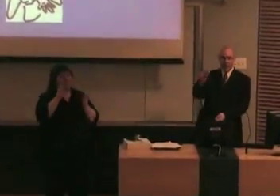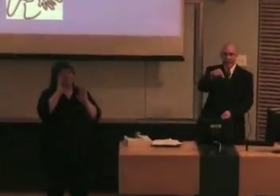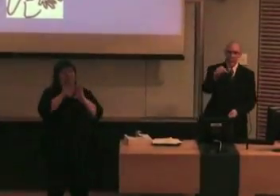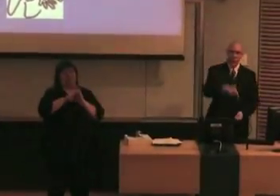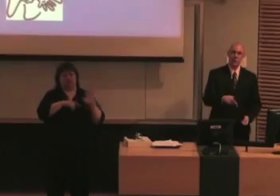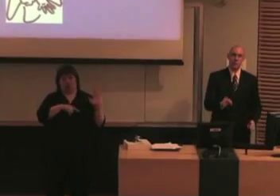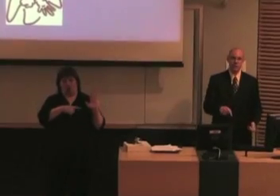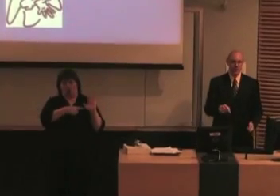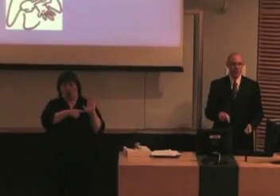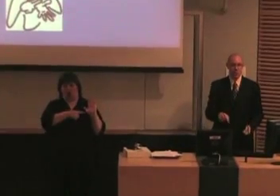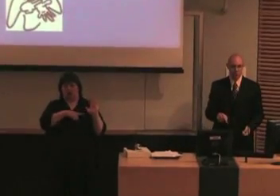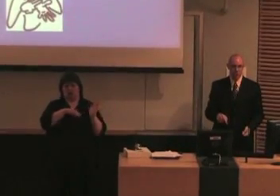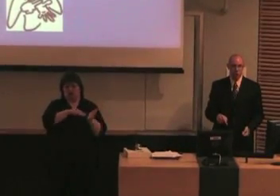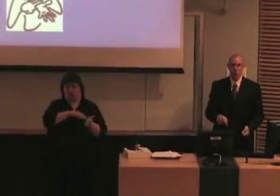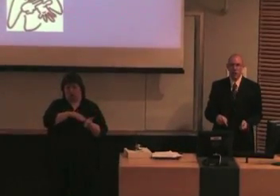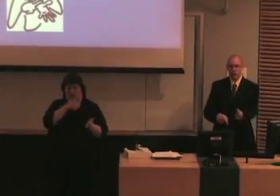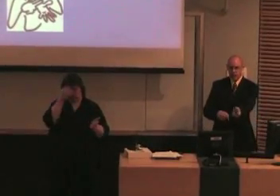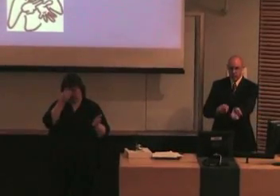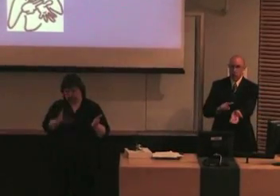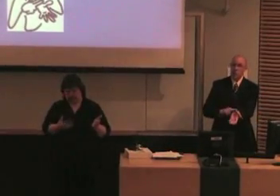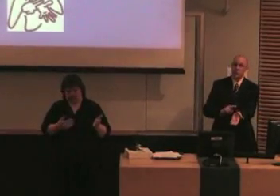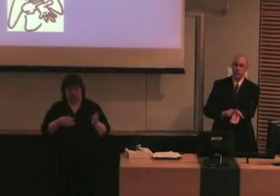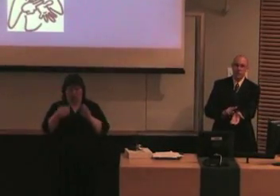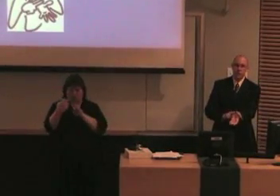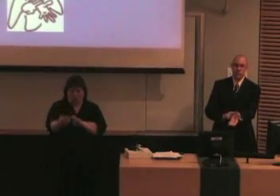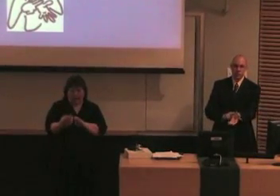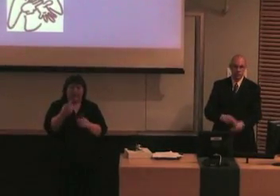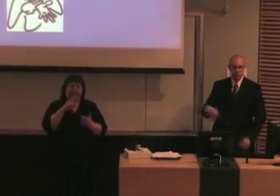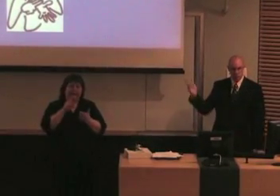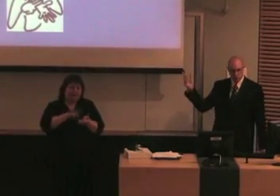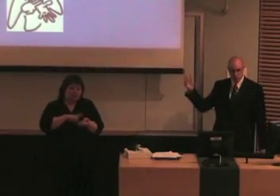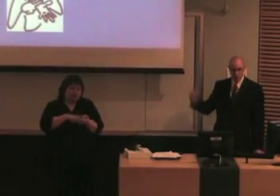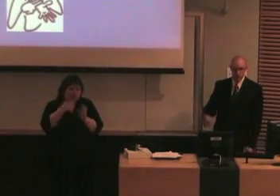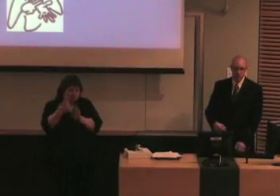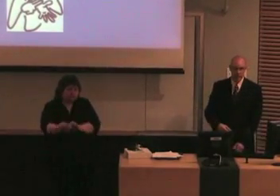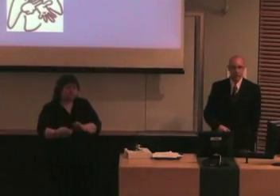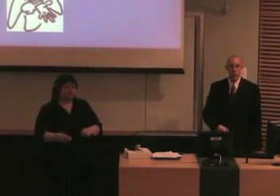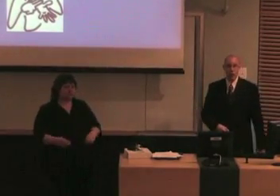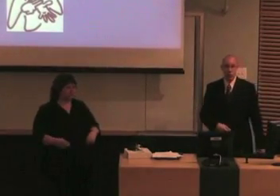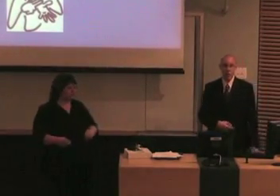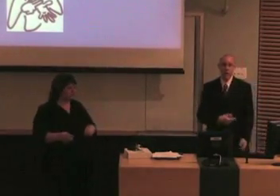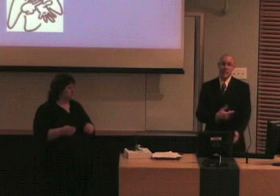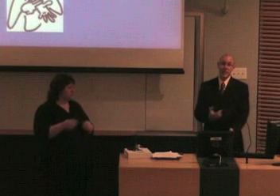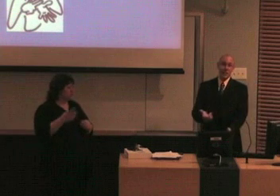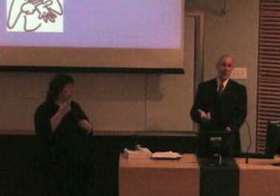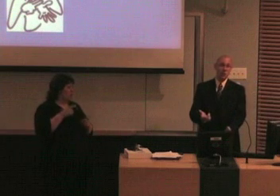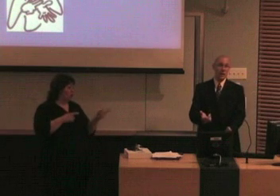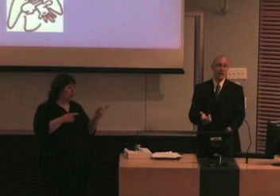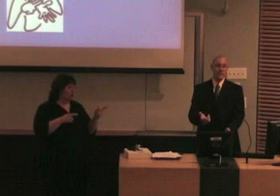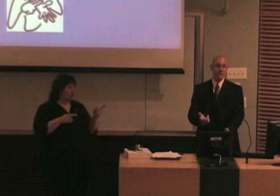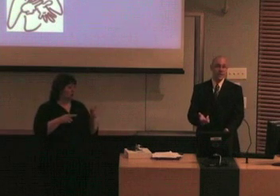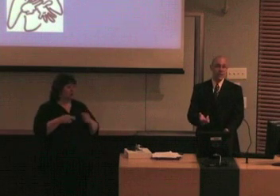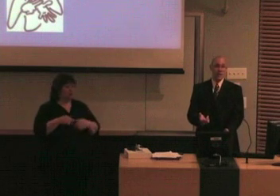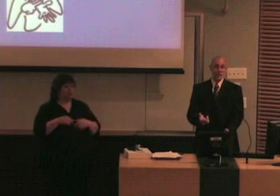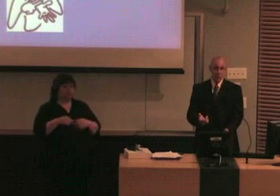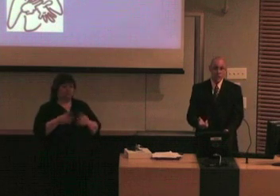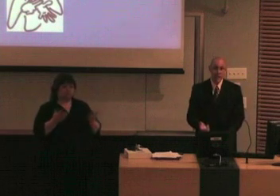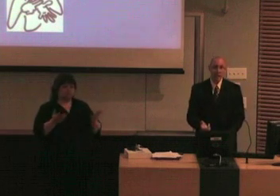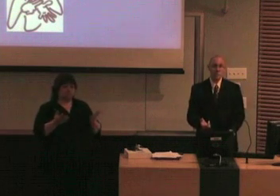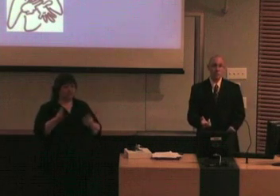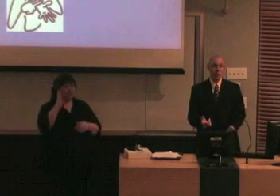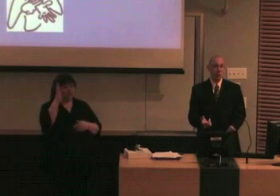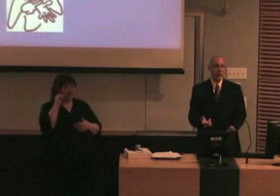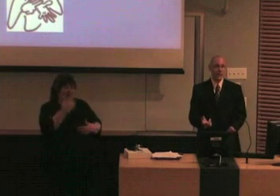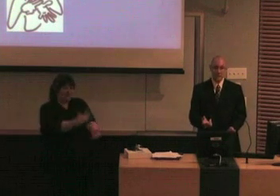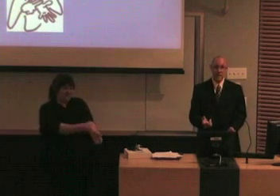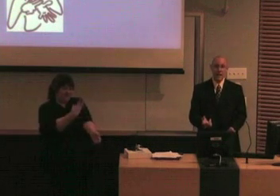picture of, hey, a doctor is going to see you, or a nurse is going to see you, which is one of those signs. Or another one is, you're going to